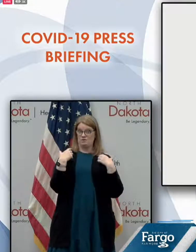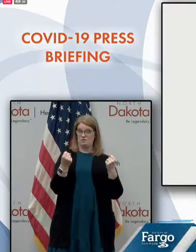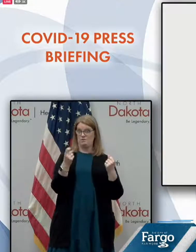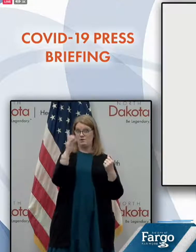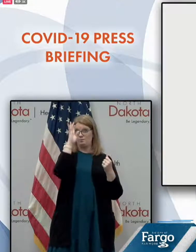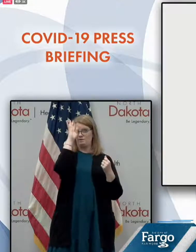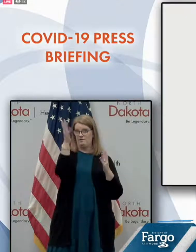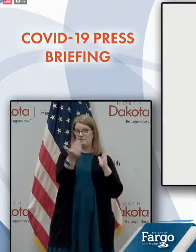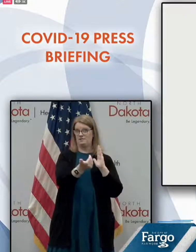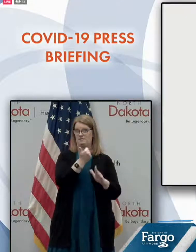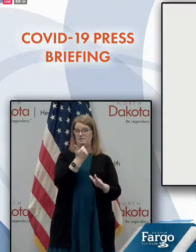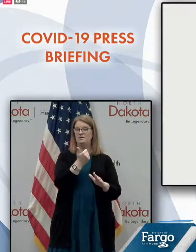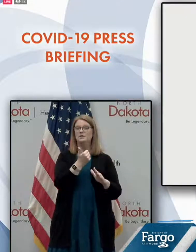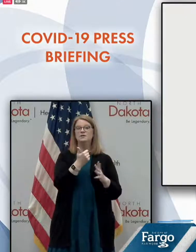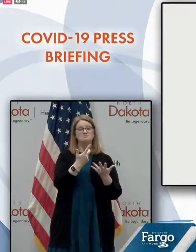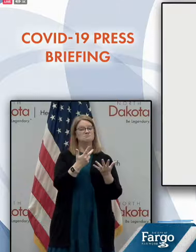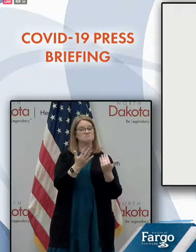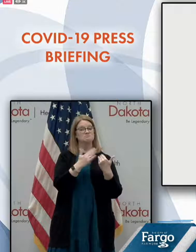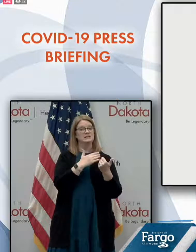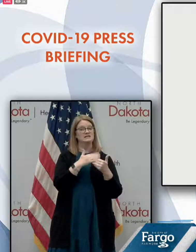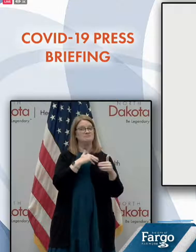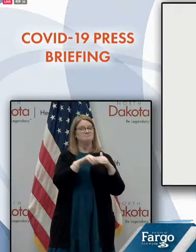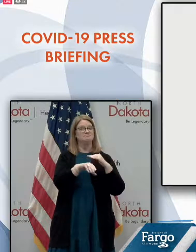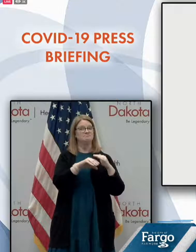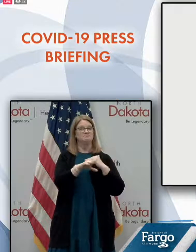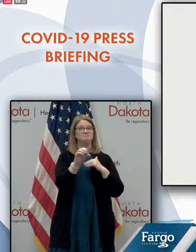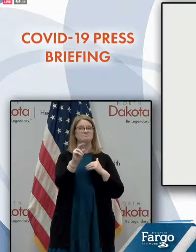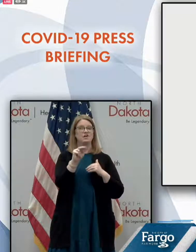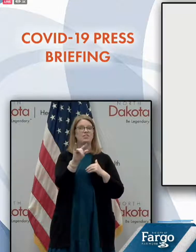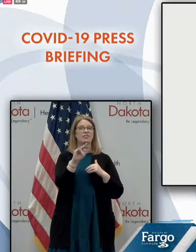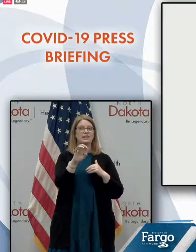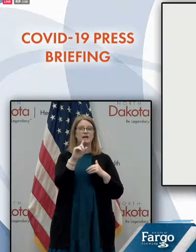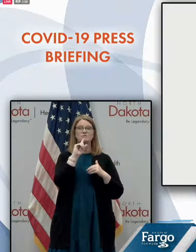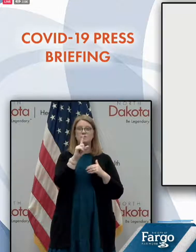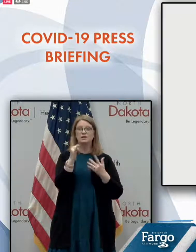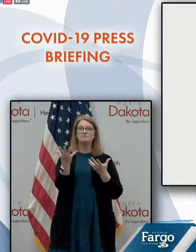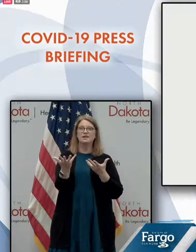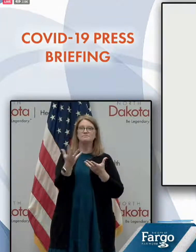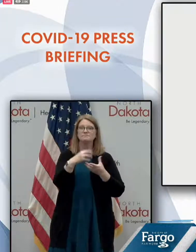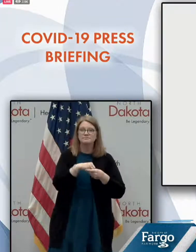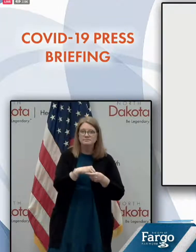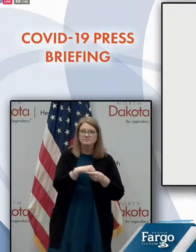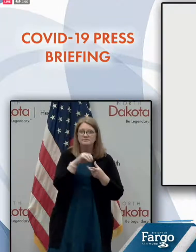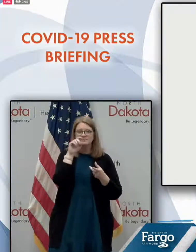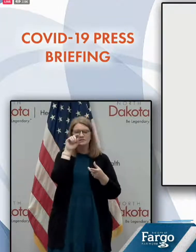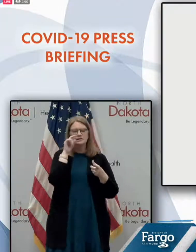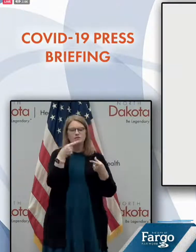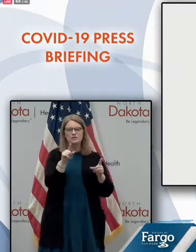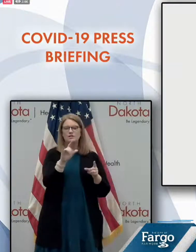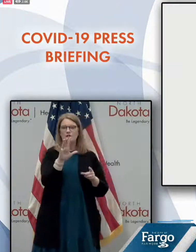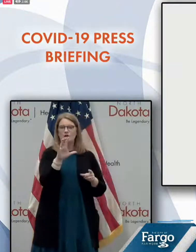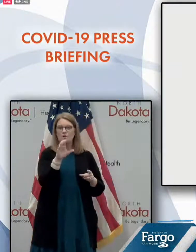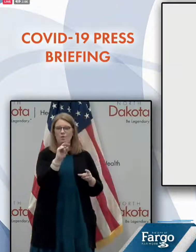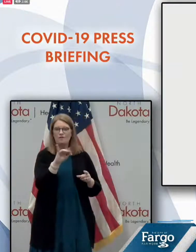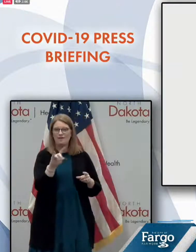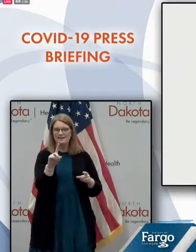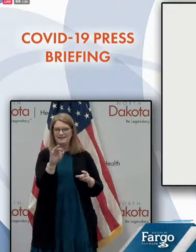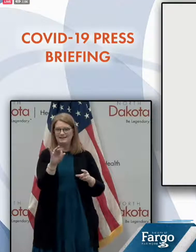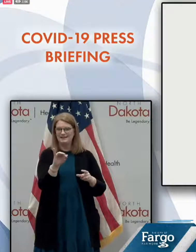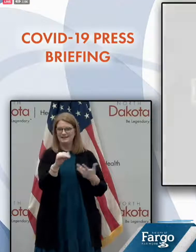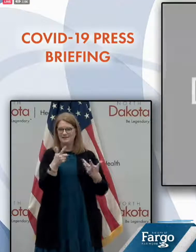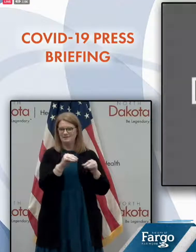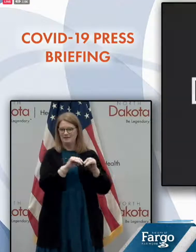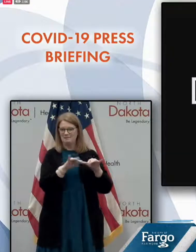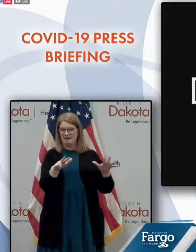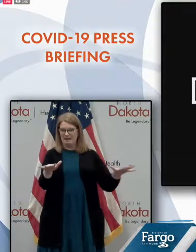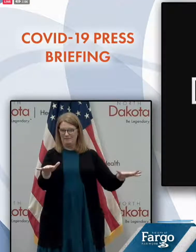experience delivered through a more accessible online platform to engage with participants amid the current COVID-19 pandemic.